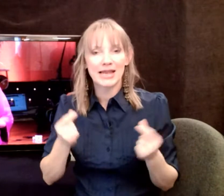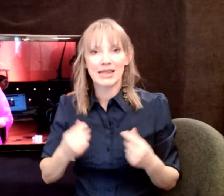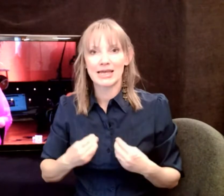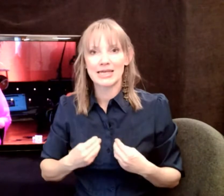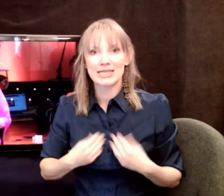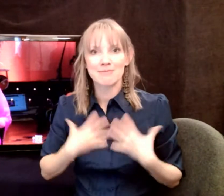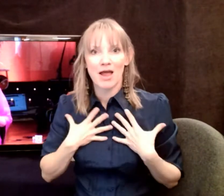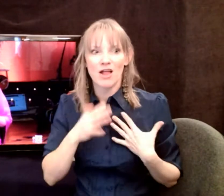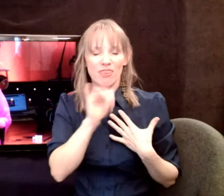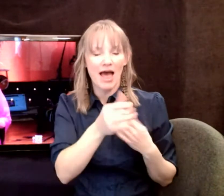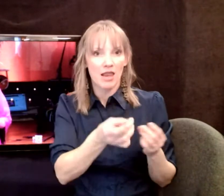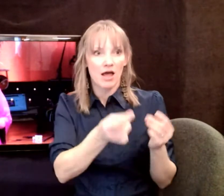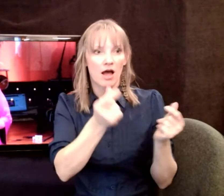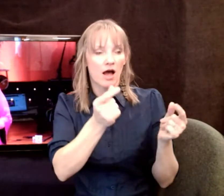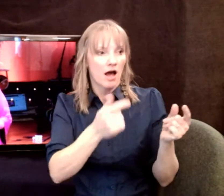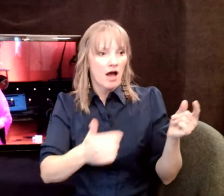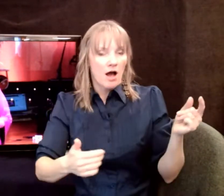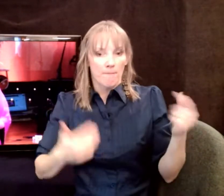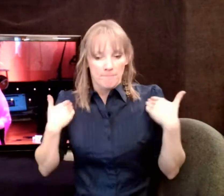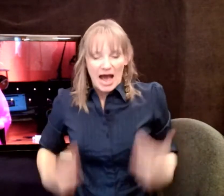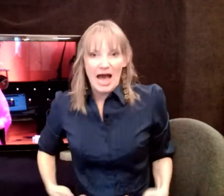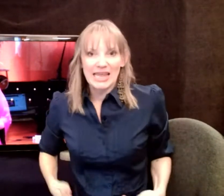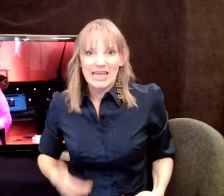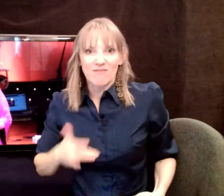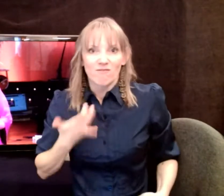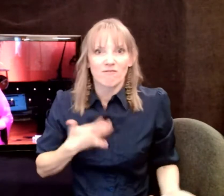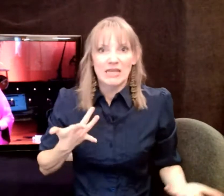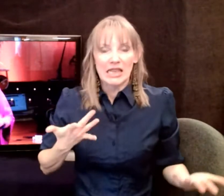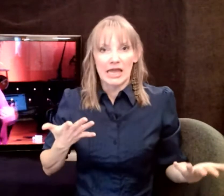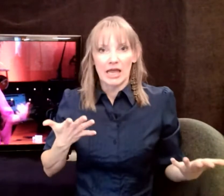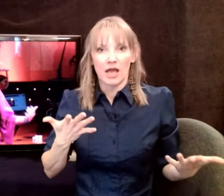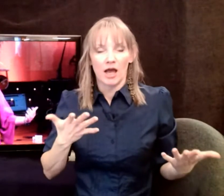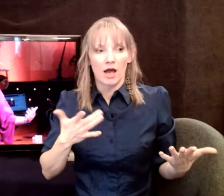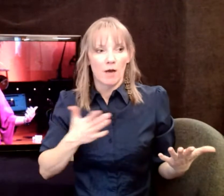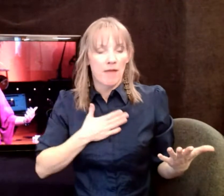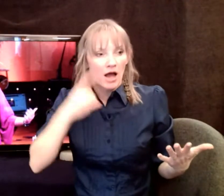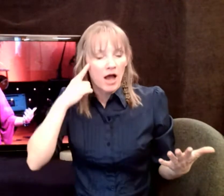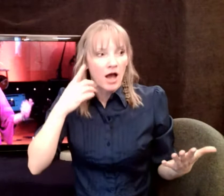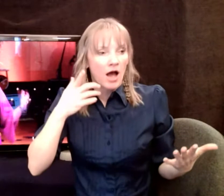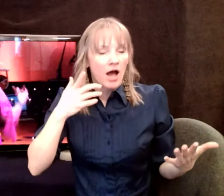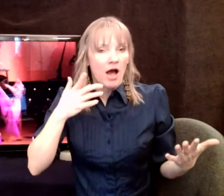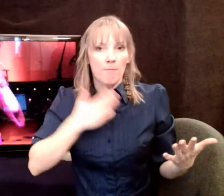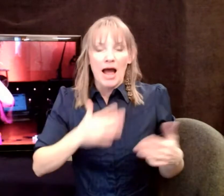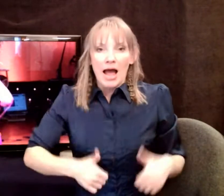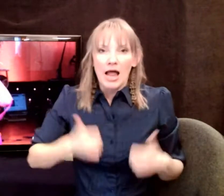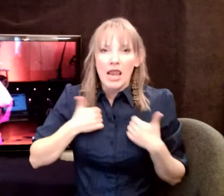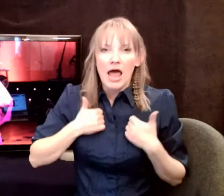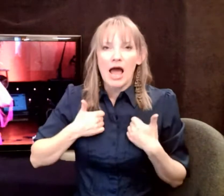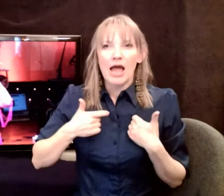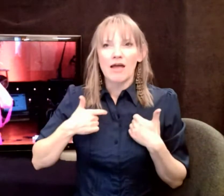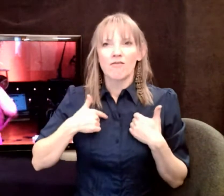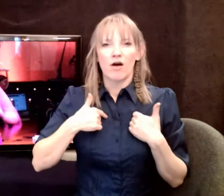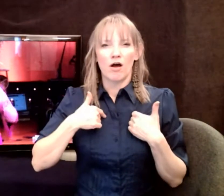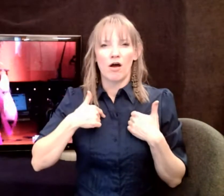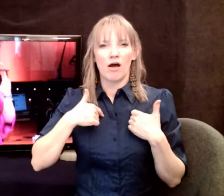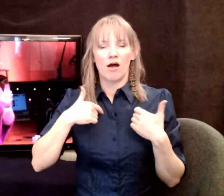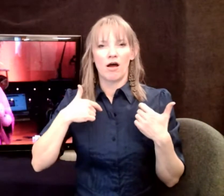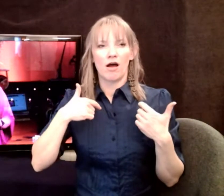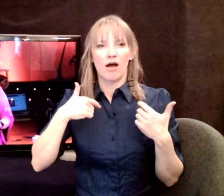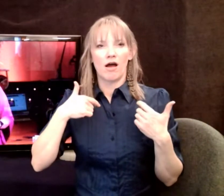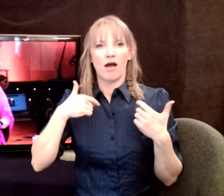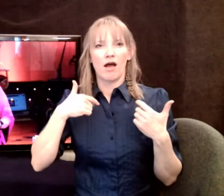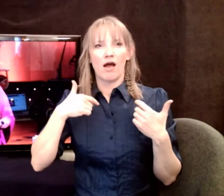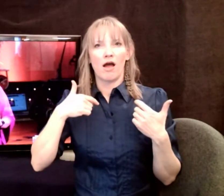by that flash and that feeling in my body and my beingness. And I began to look at my life through the lens of that